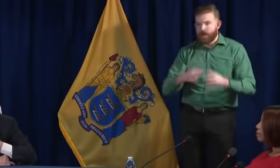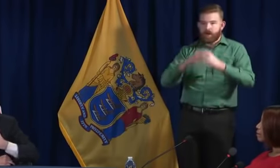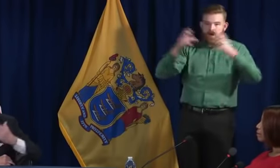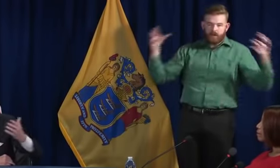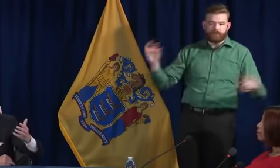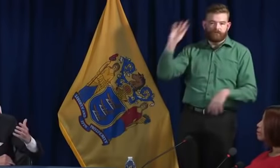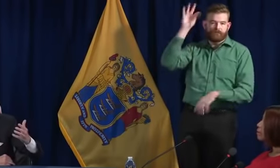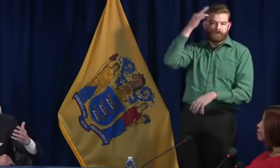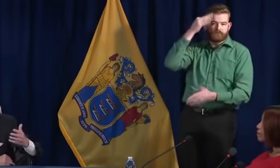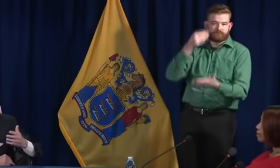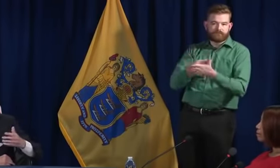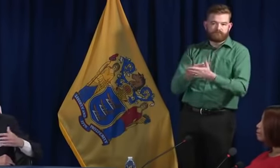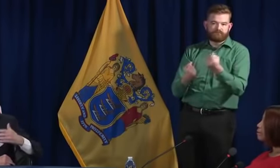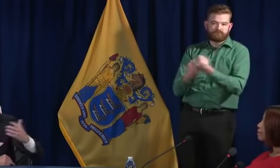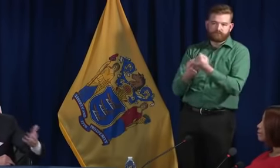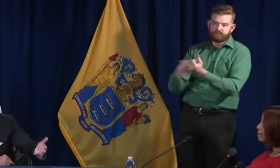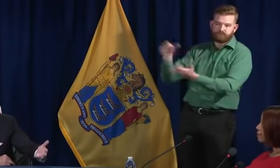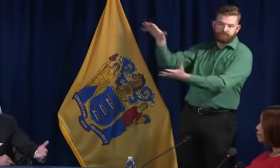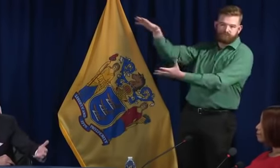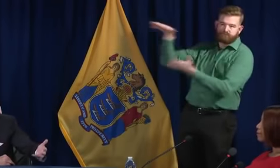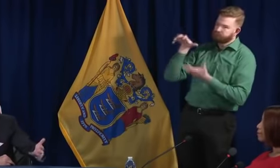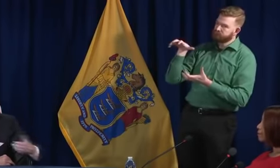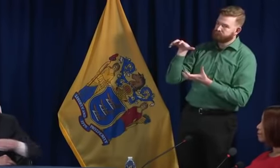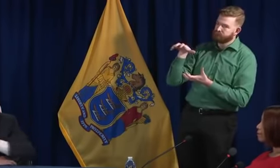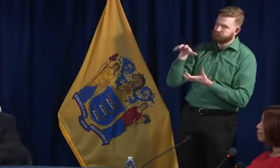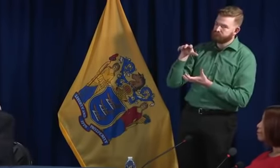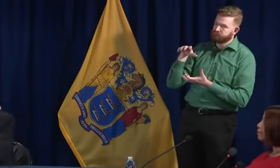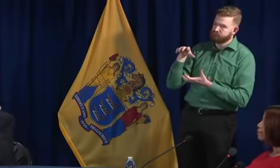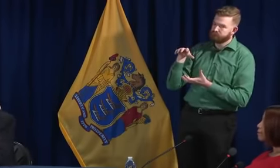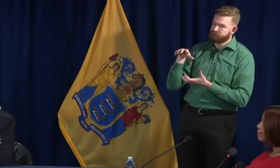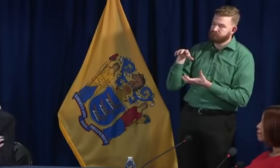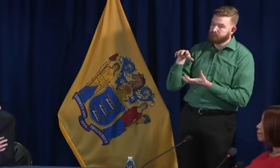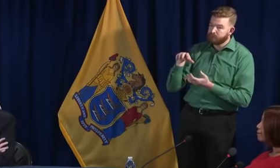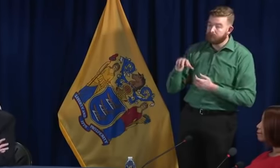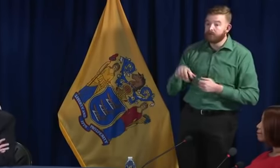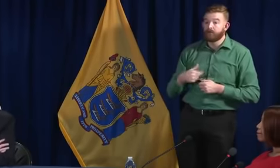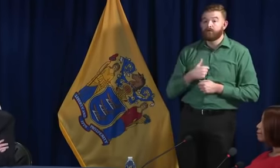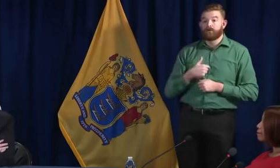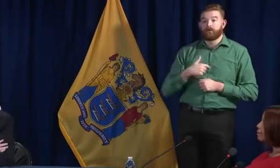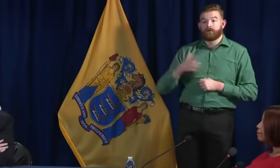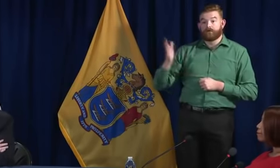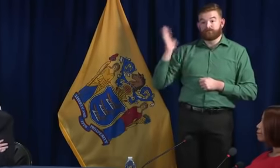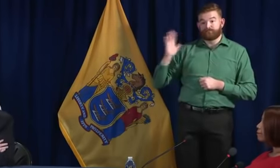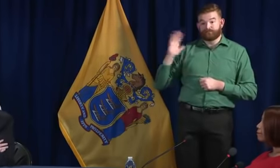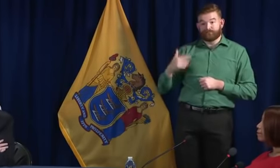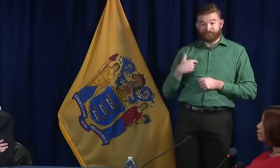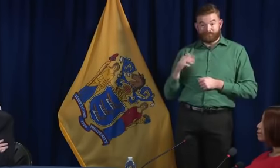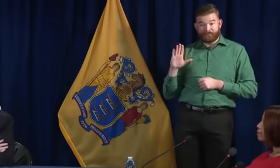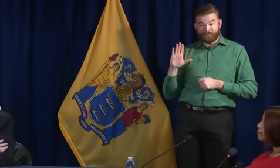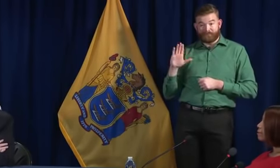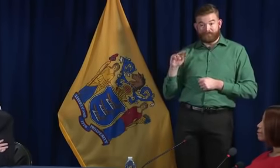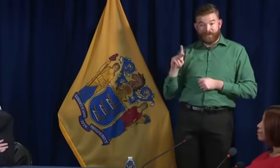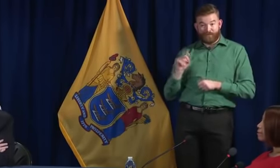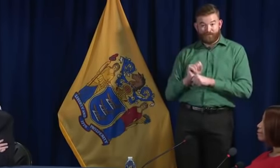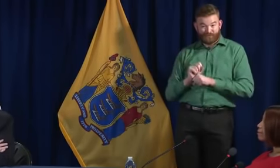former banker, not specific to New Jersey's needs, but the national. I